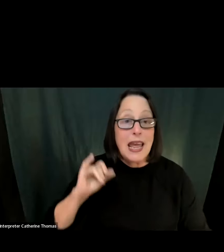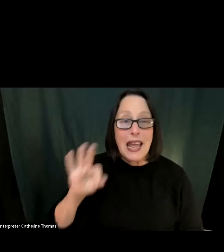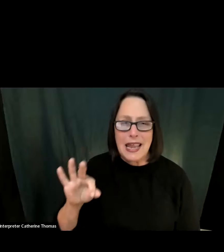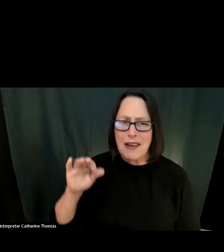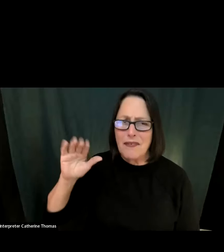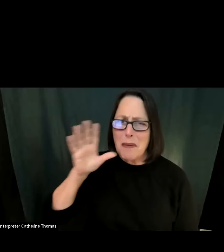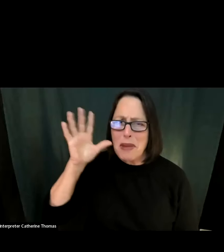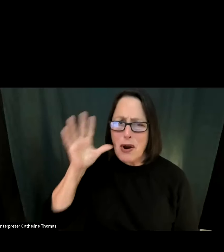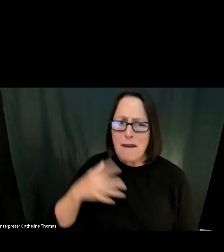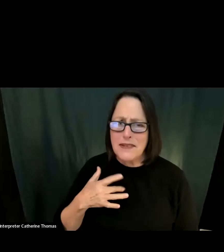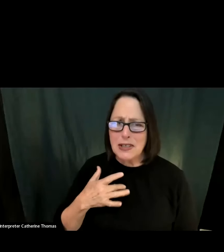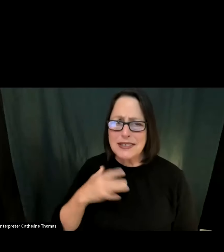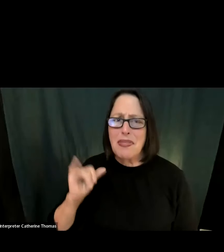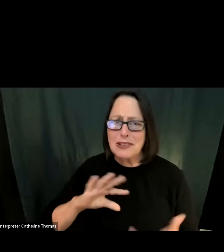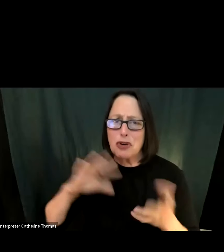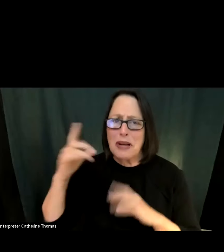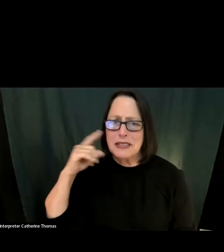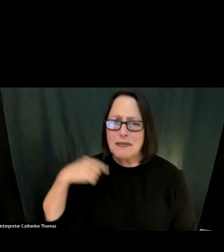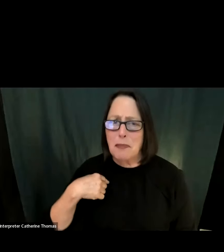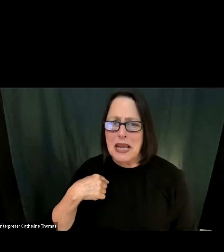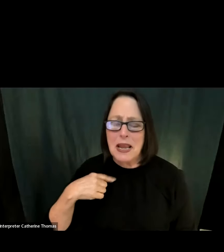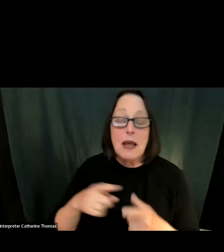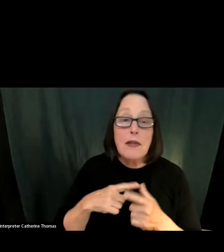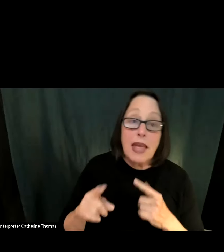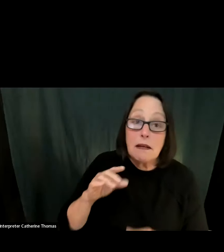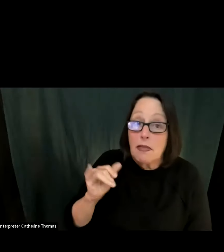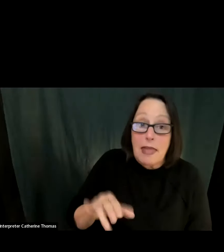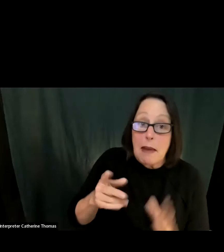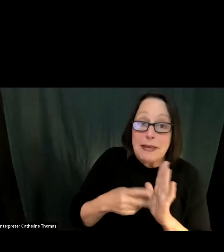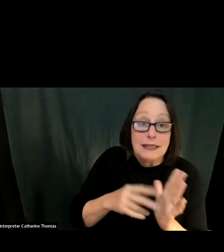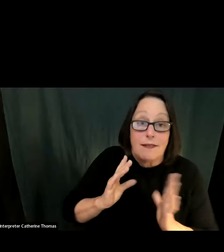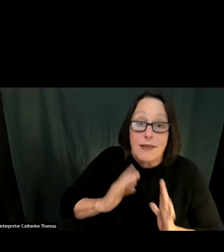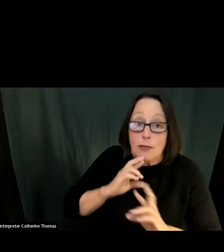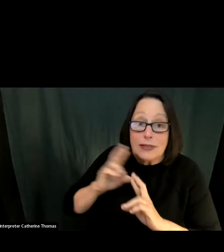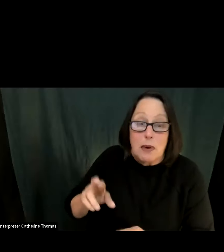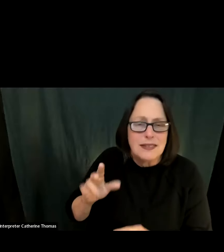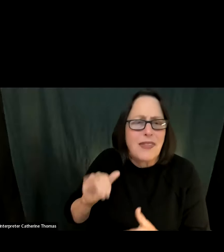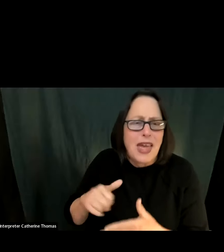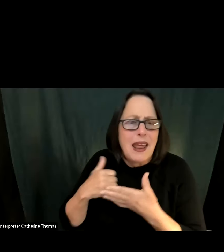crisis level to me, that meets the threshold for a response, which is really meaningful for kids and families.